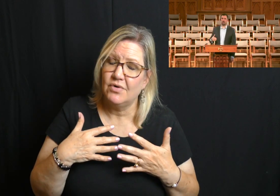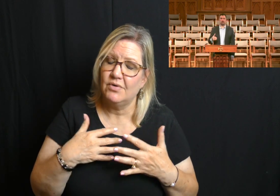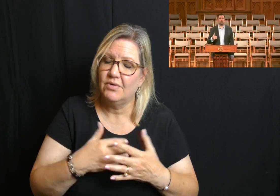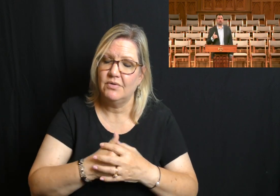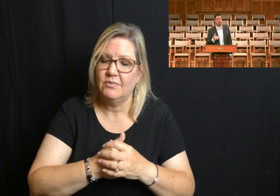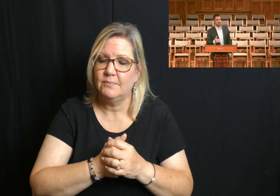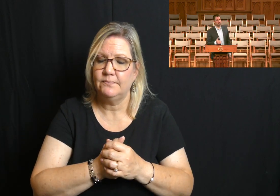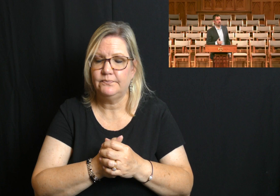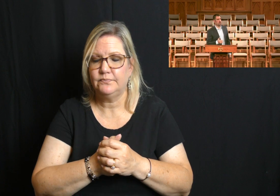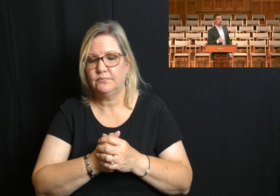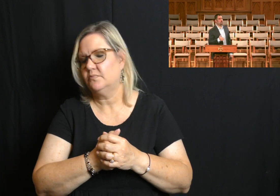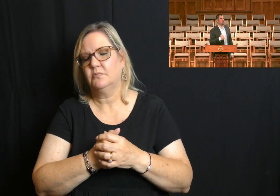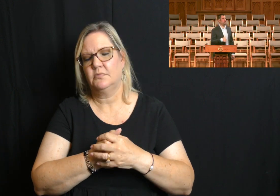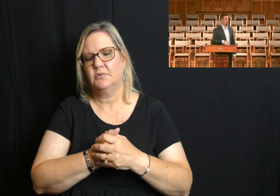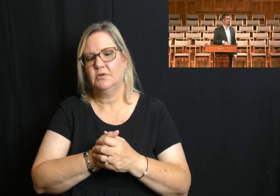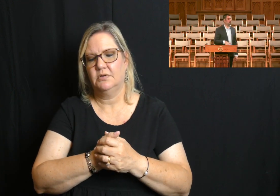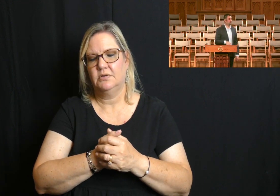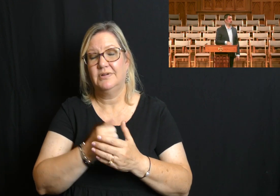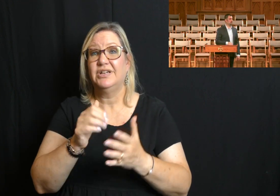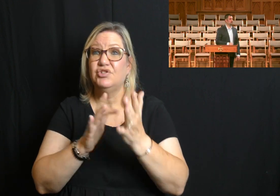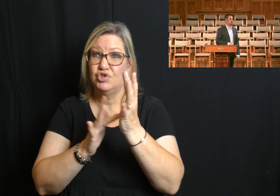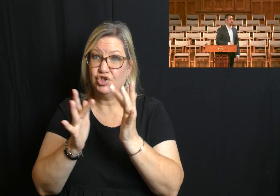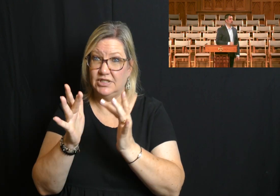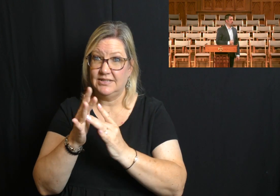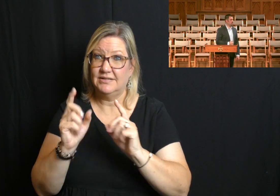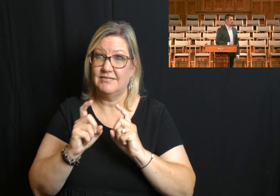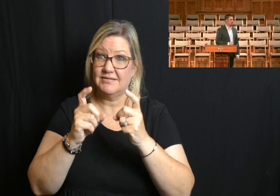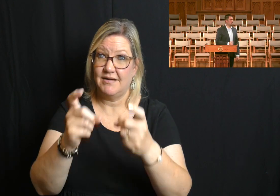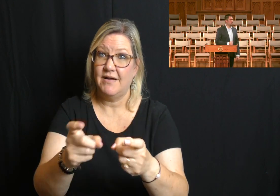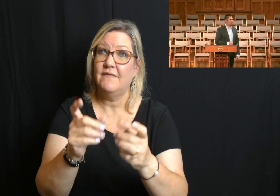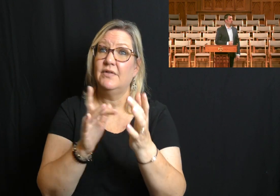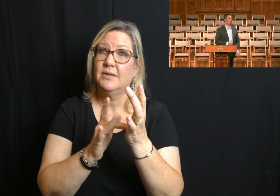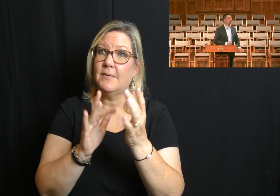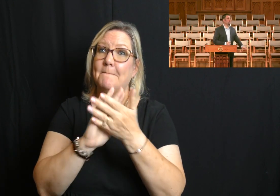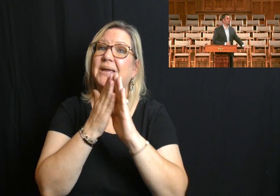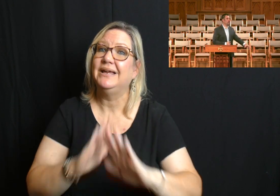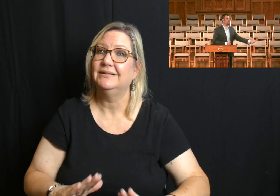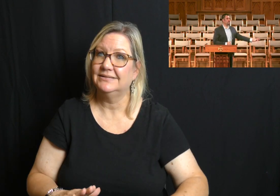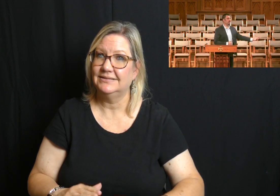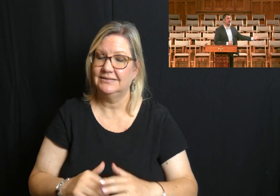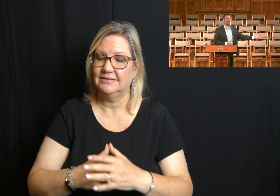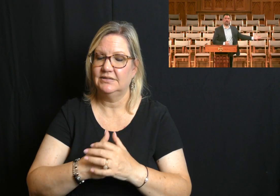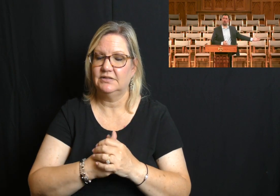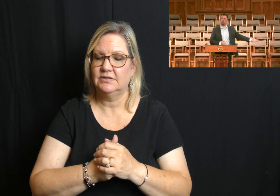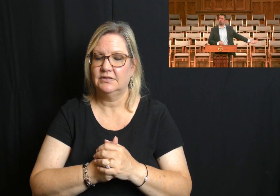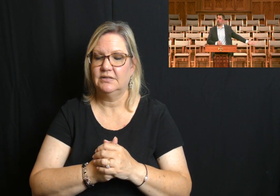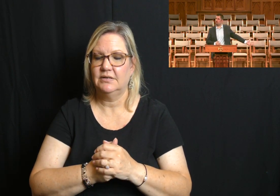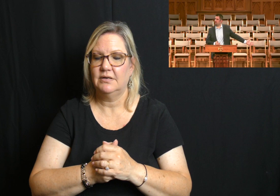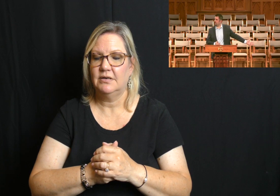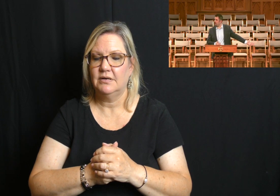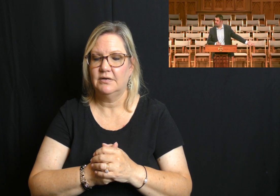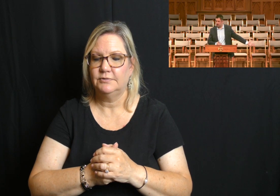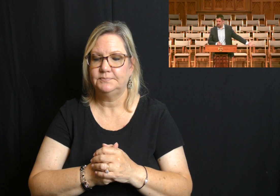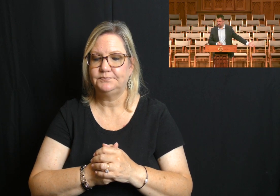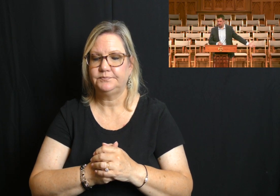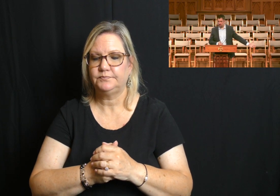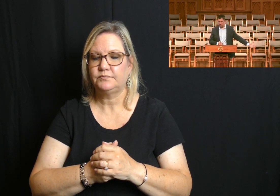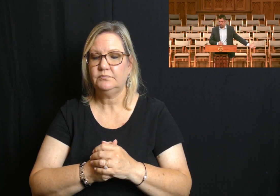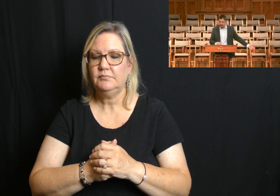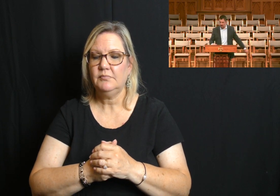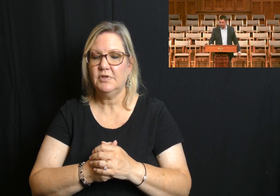God, through Jesus, is giving us peace. Peace. But once we allow the anxiety, it will rob us of our